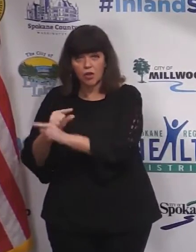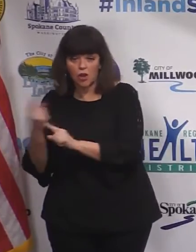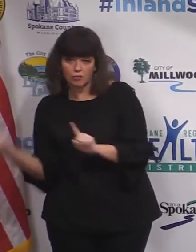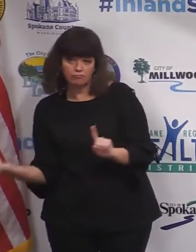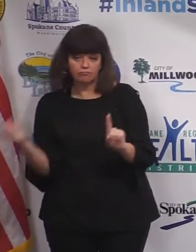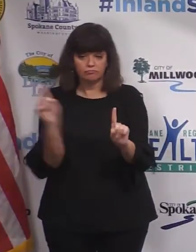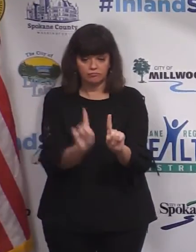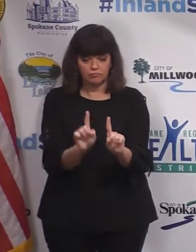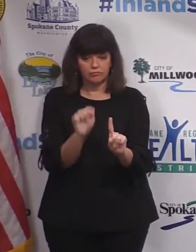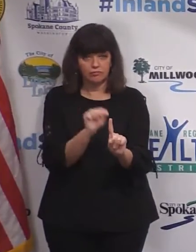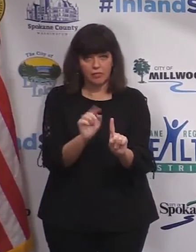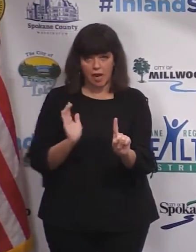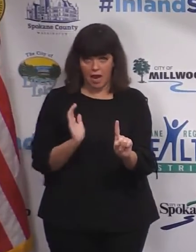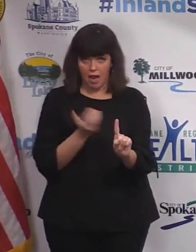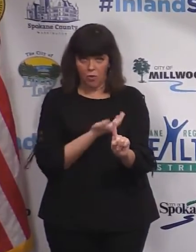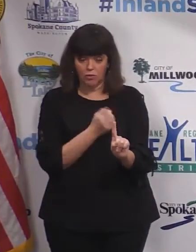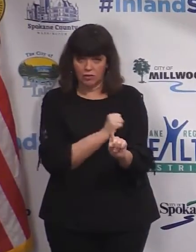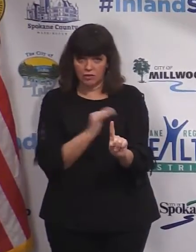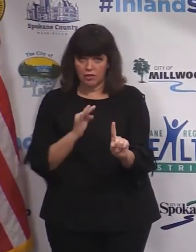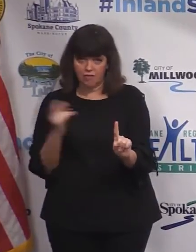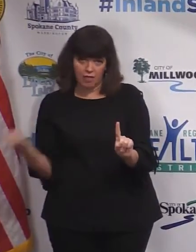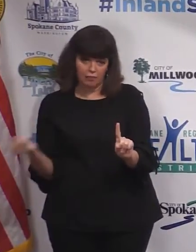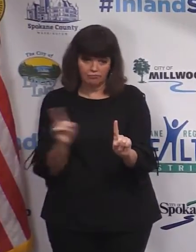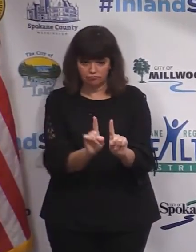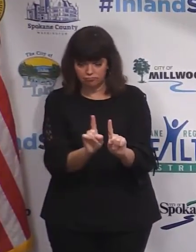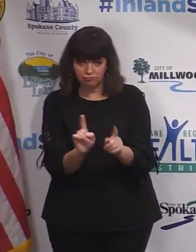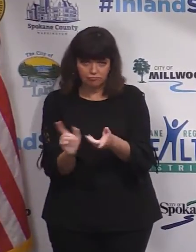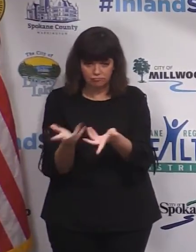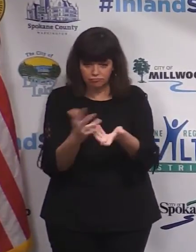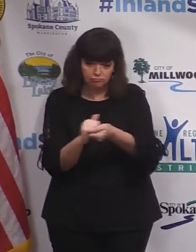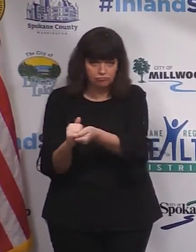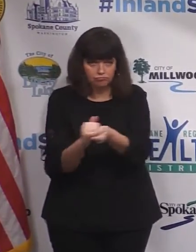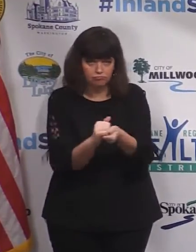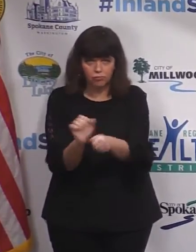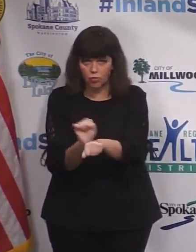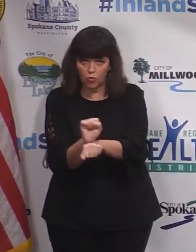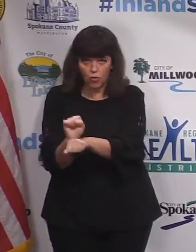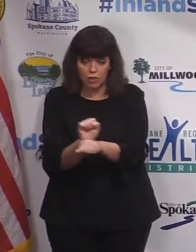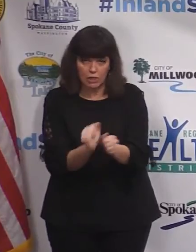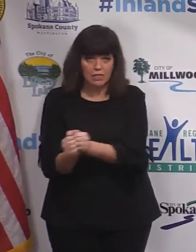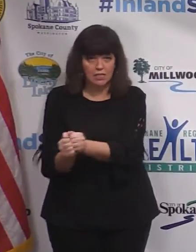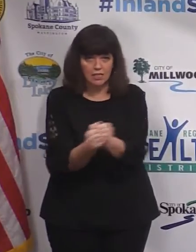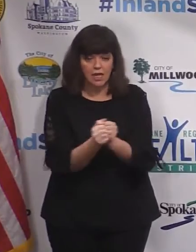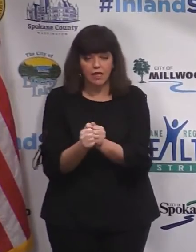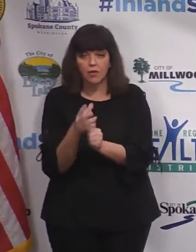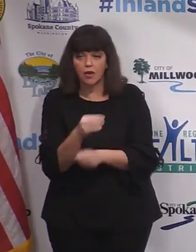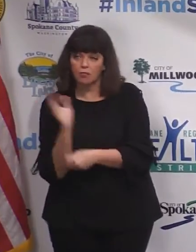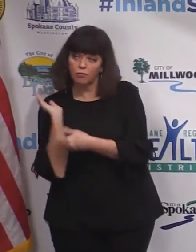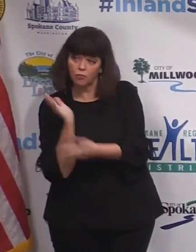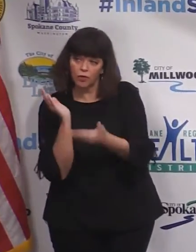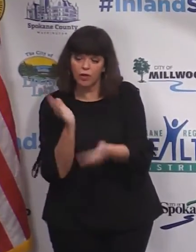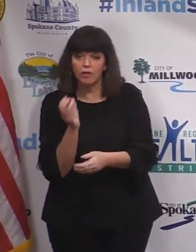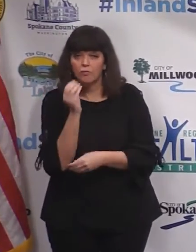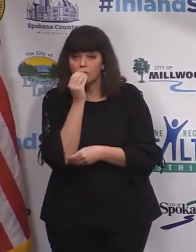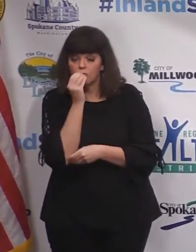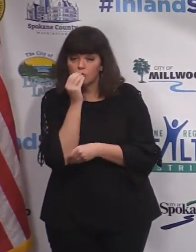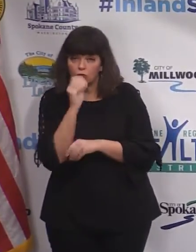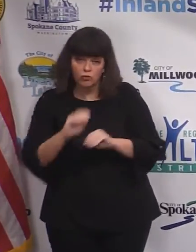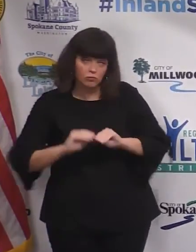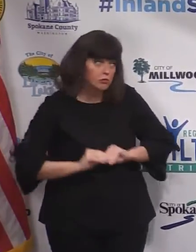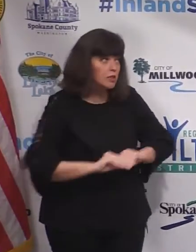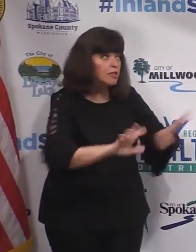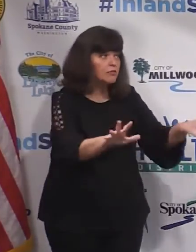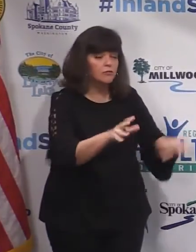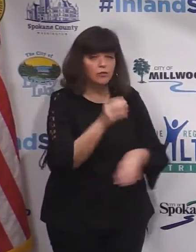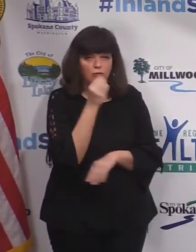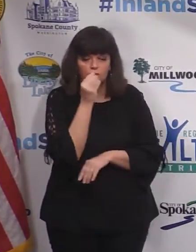and package food for distribution. They're assisting with food transfers between our facilities and ultimately helping us protect public health